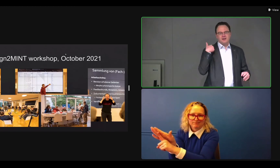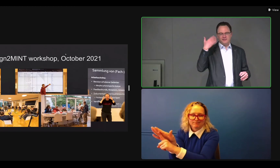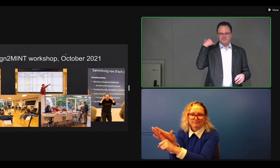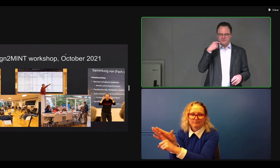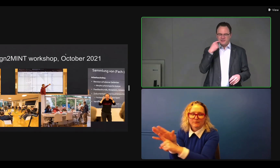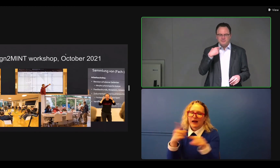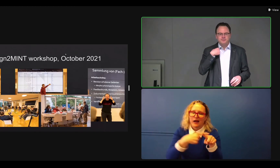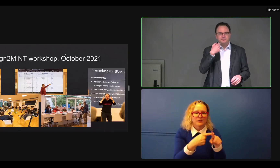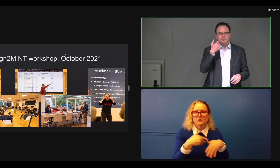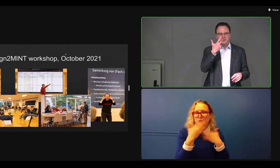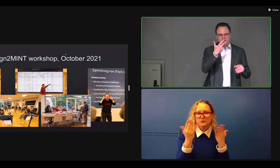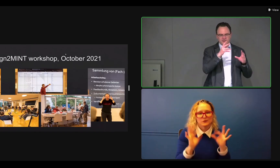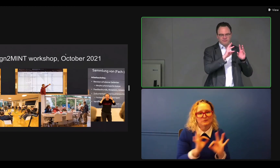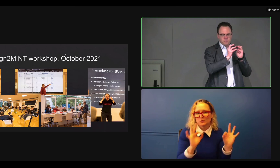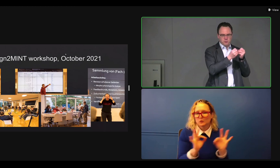us.